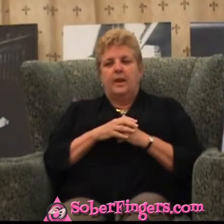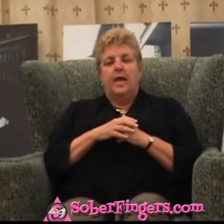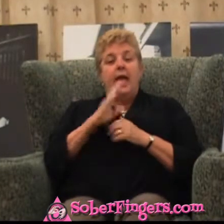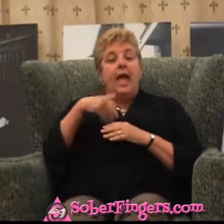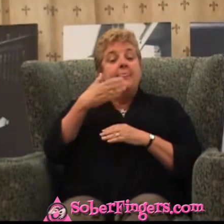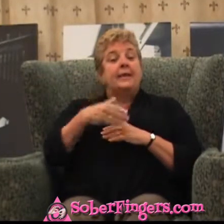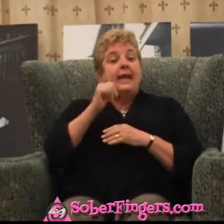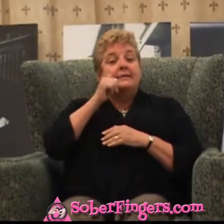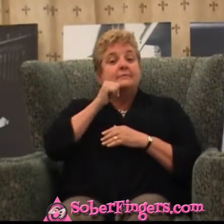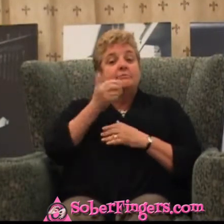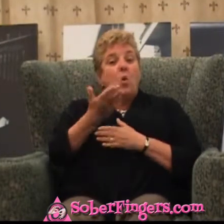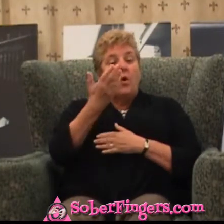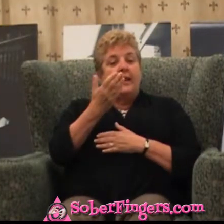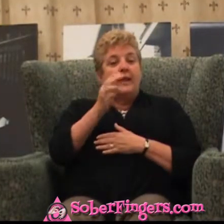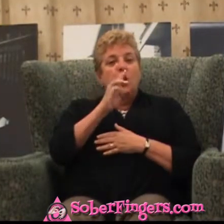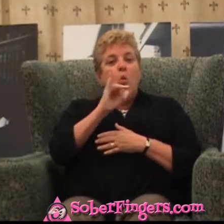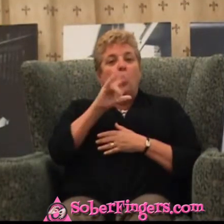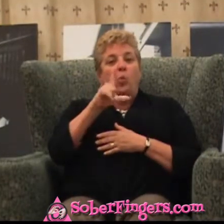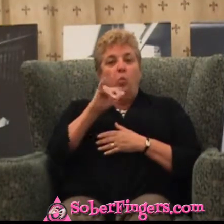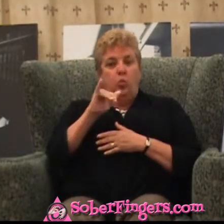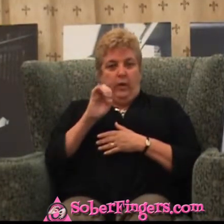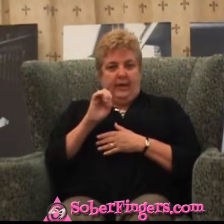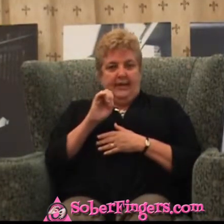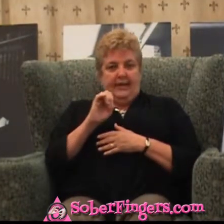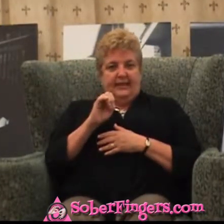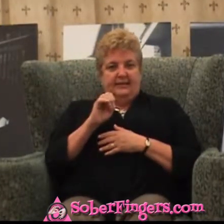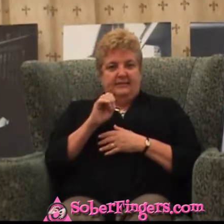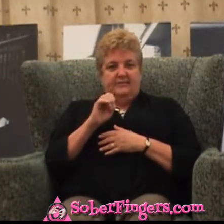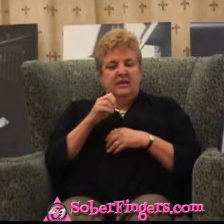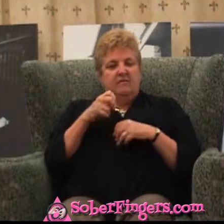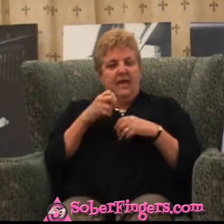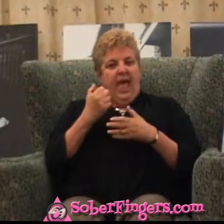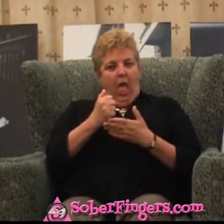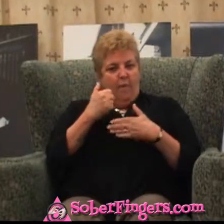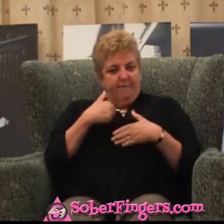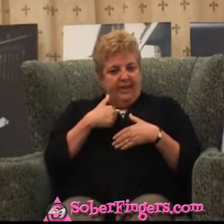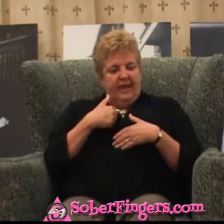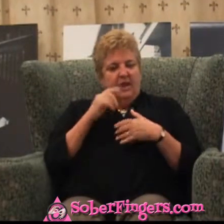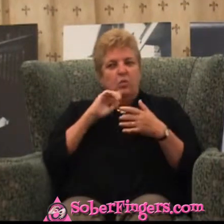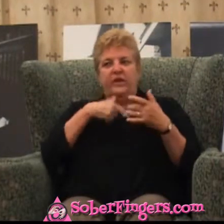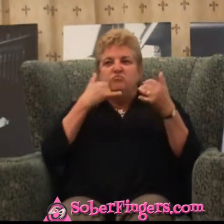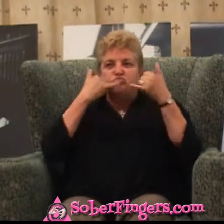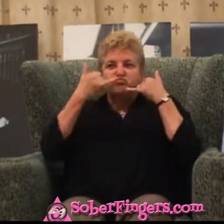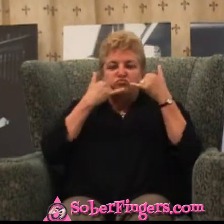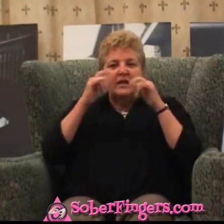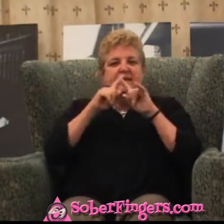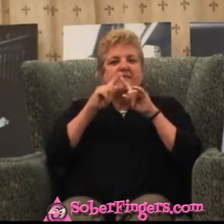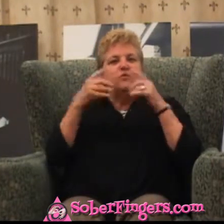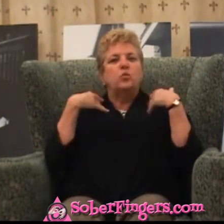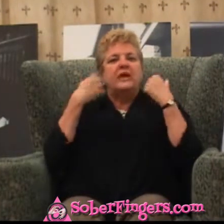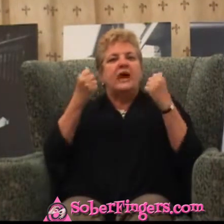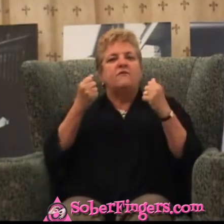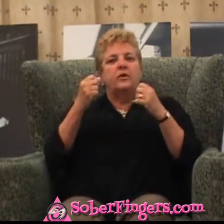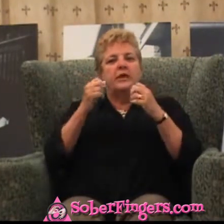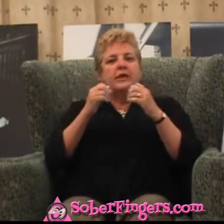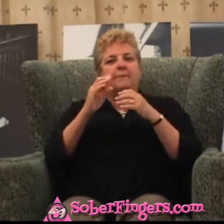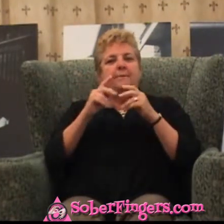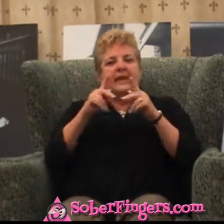morning, Willie sat down with me, and we started calling some recovery facilities. And one was the Harbor